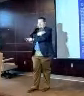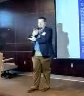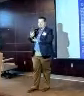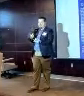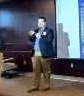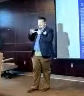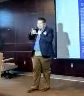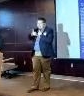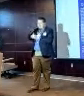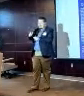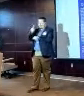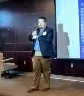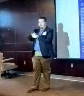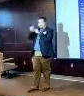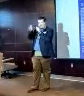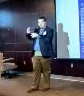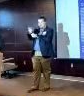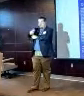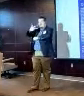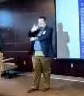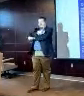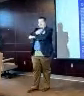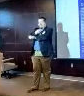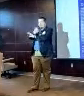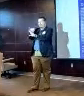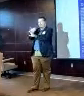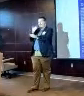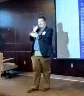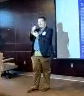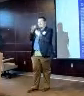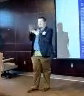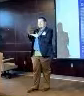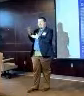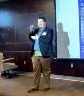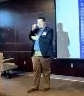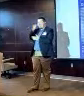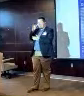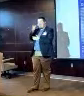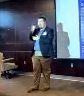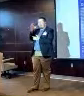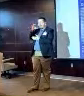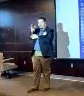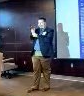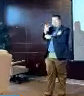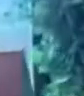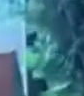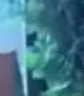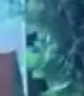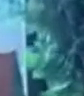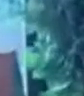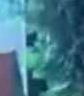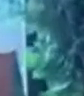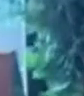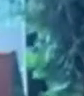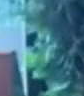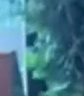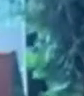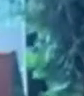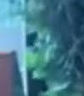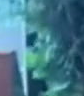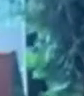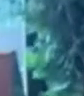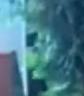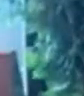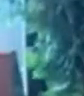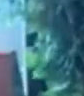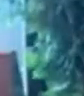still time to be fully vaccinated before Thanksgiving if you will seek out your shot and seek that out now. We're